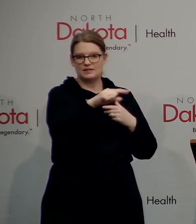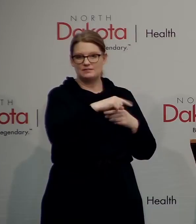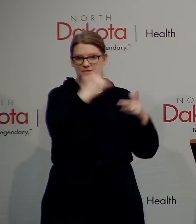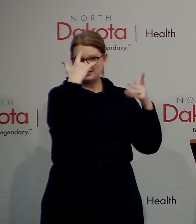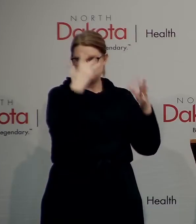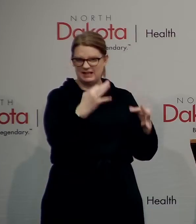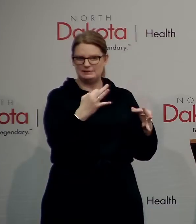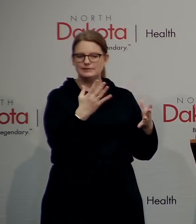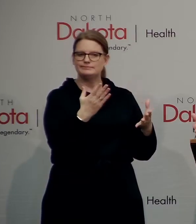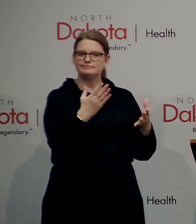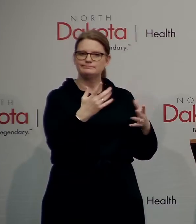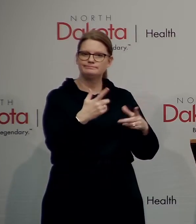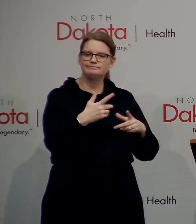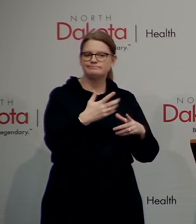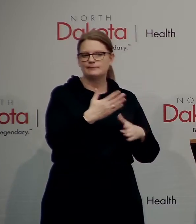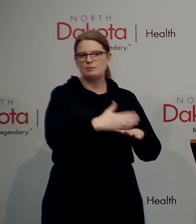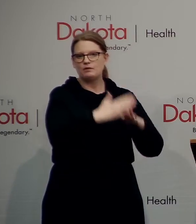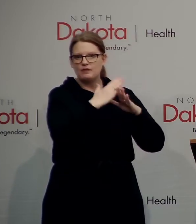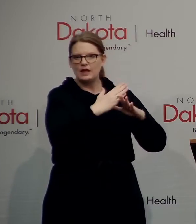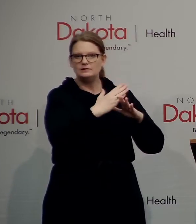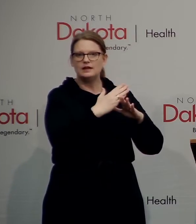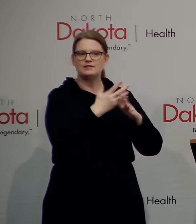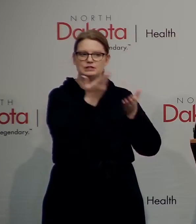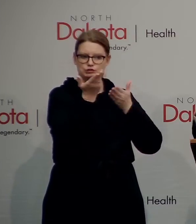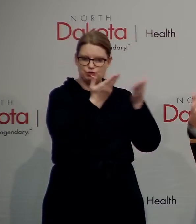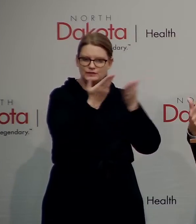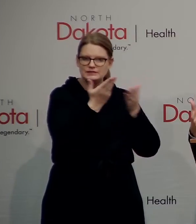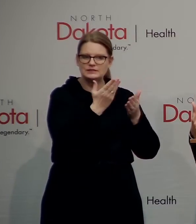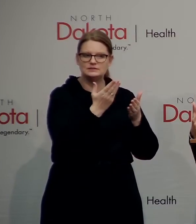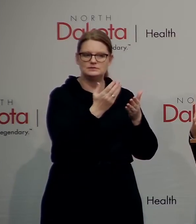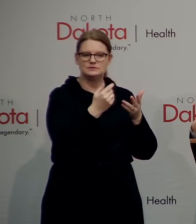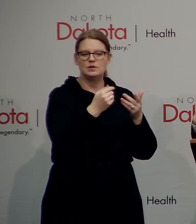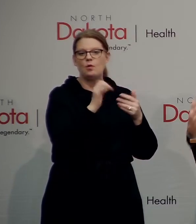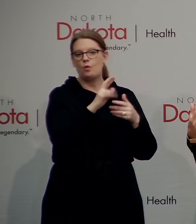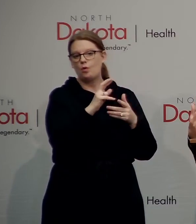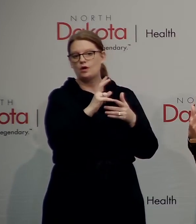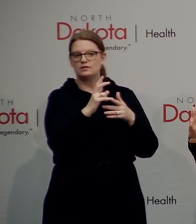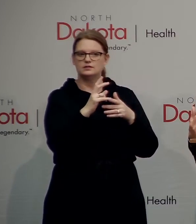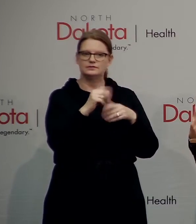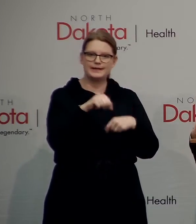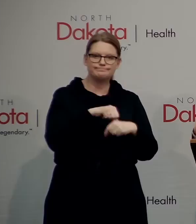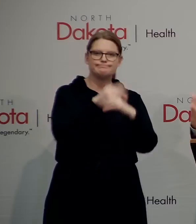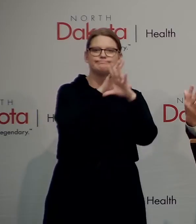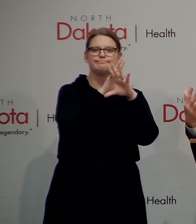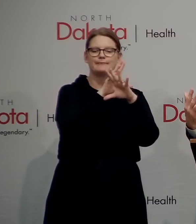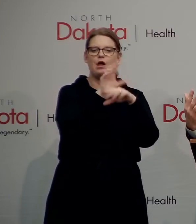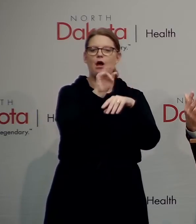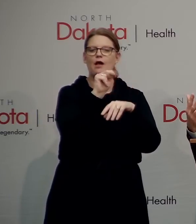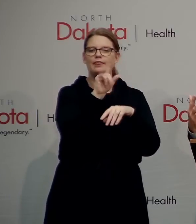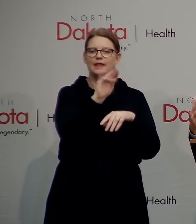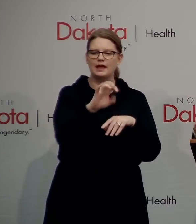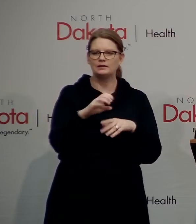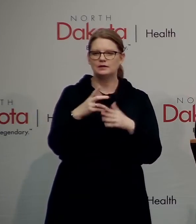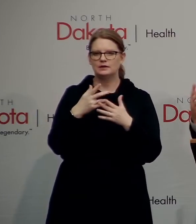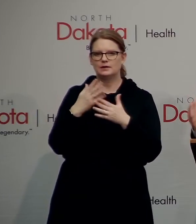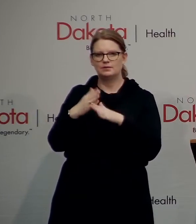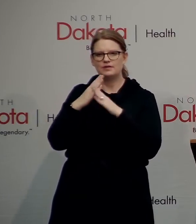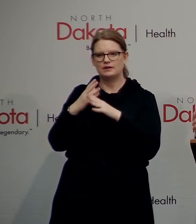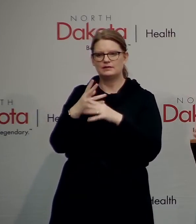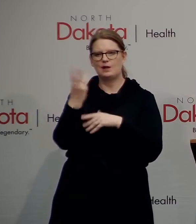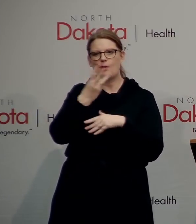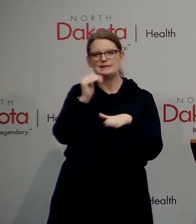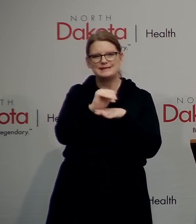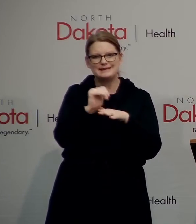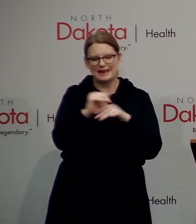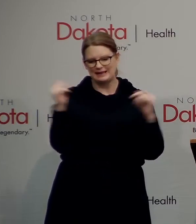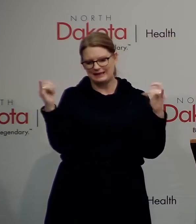stop either holding services online or stop having events, like Wednesday night